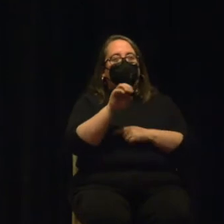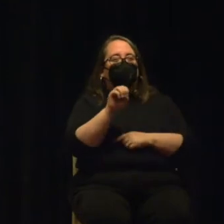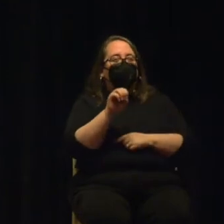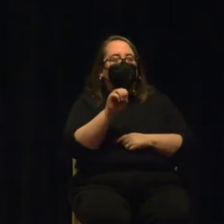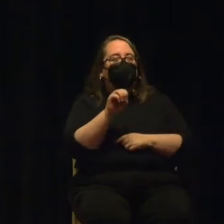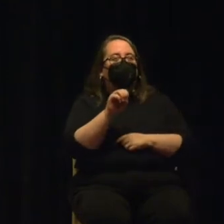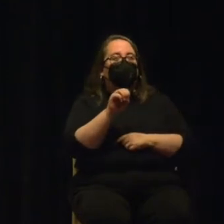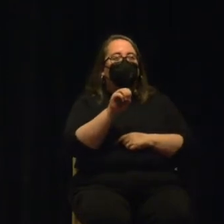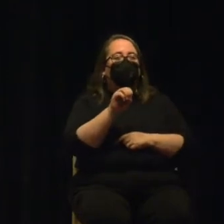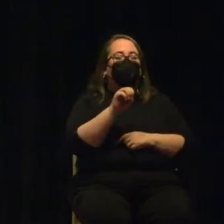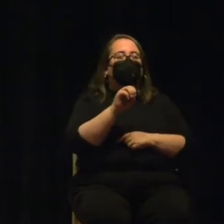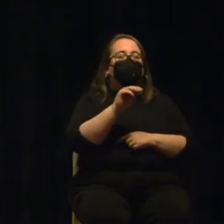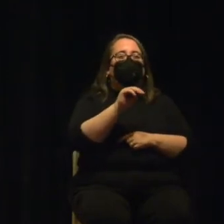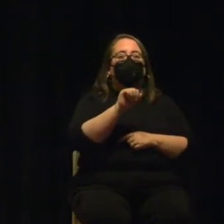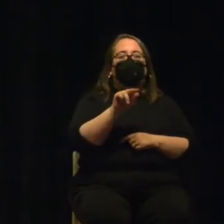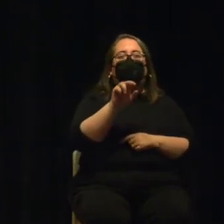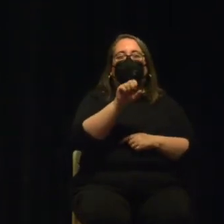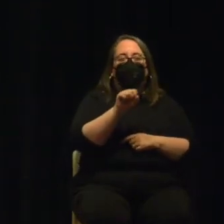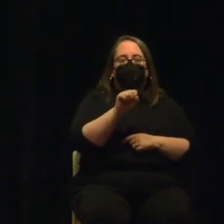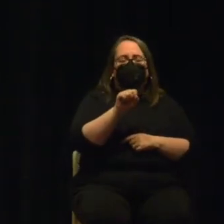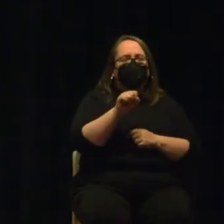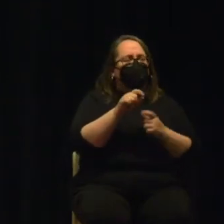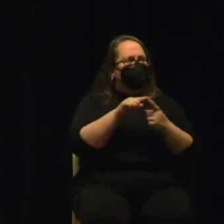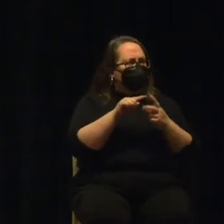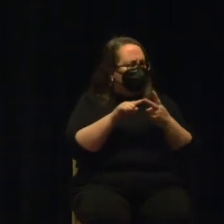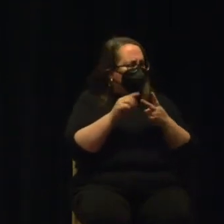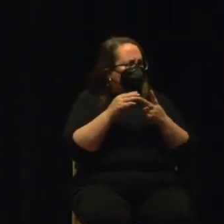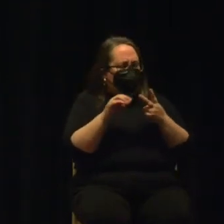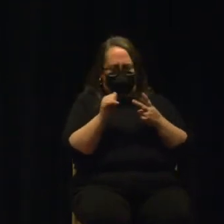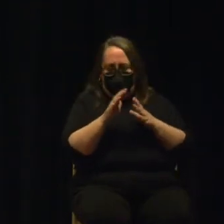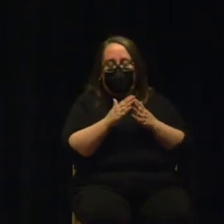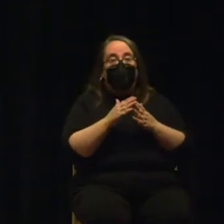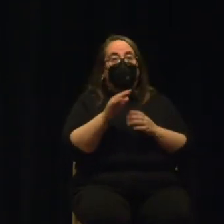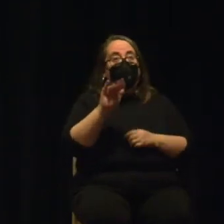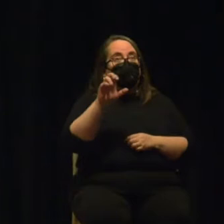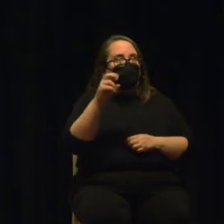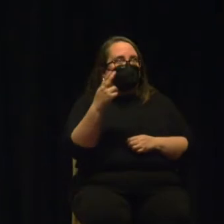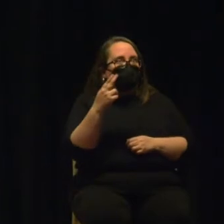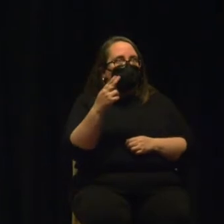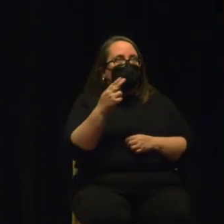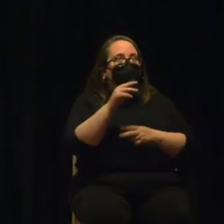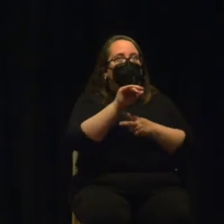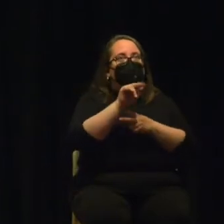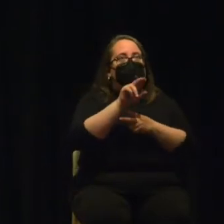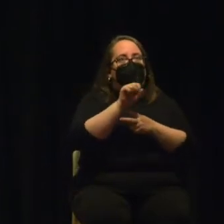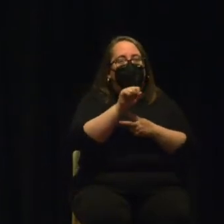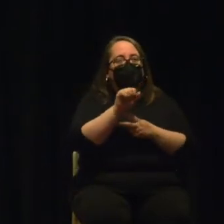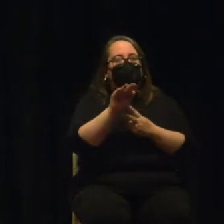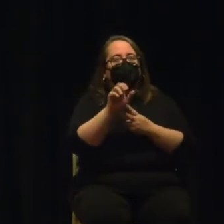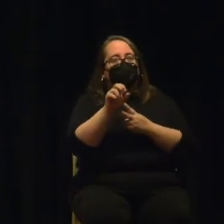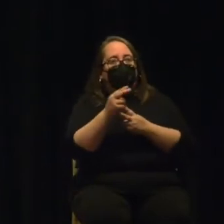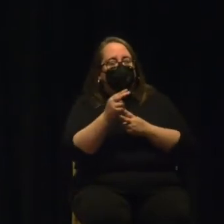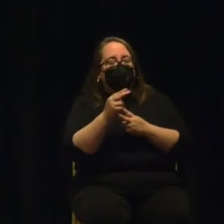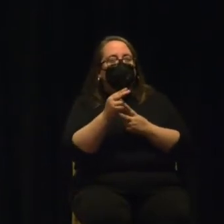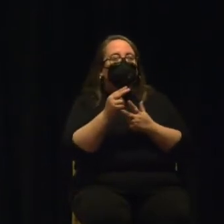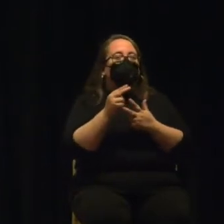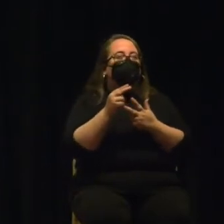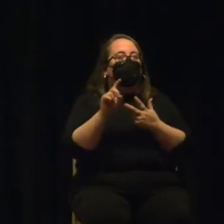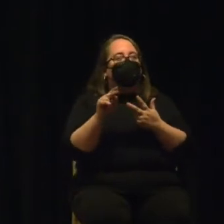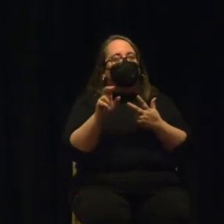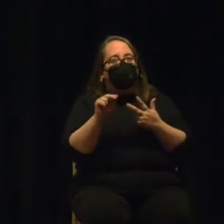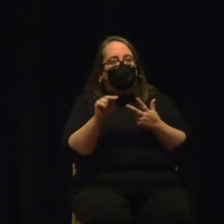or when there's a couple of those books where you're like, man, March was one of those books, or Drowned City, for those of you who know that